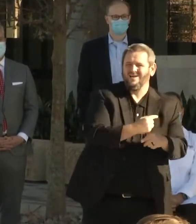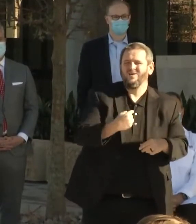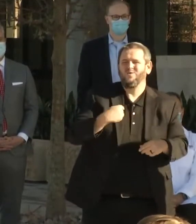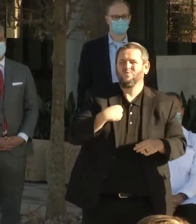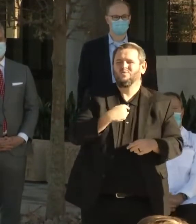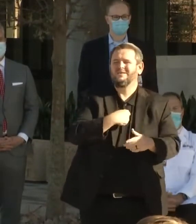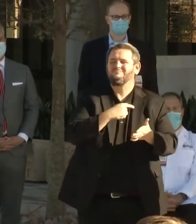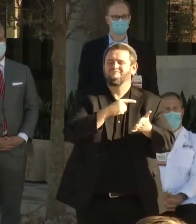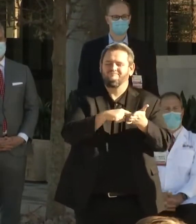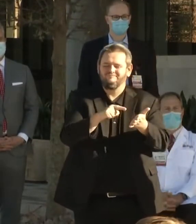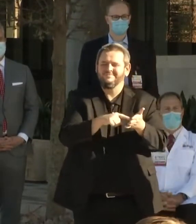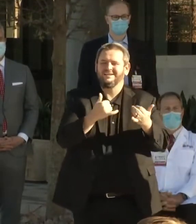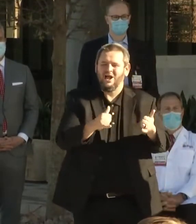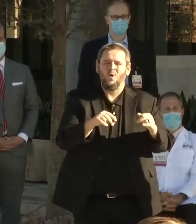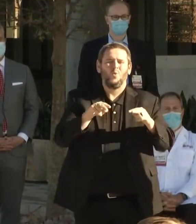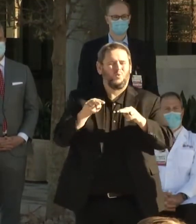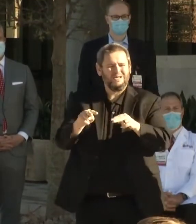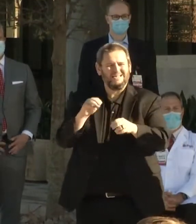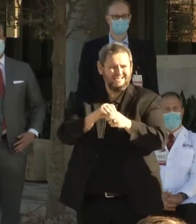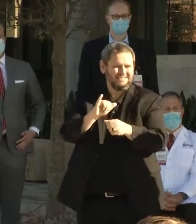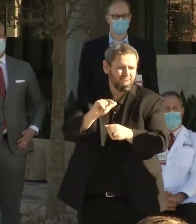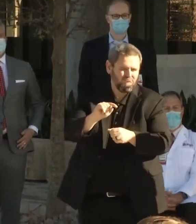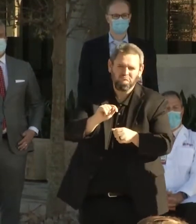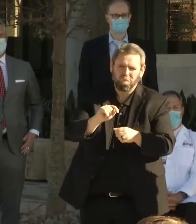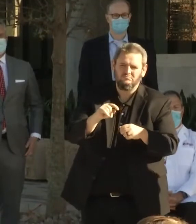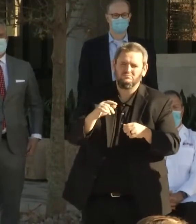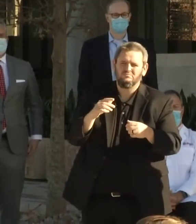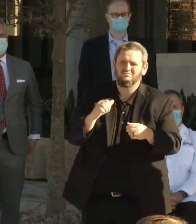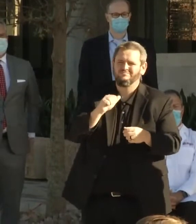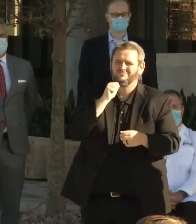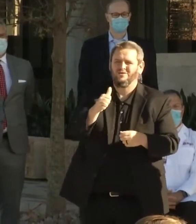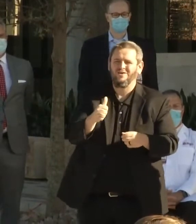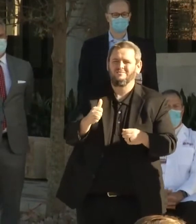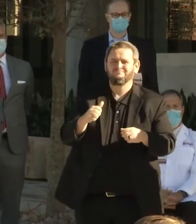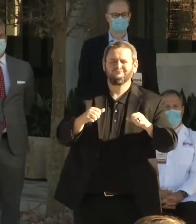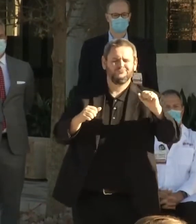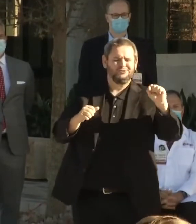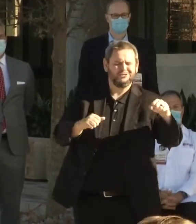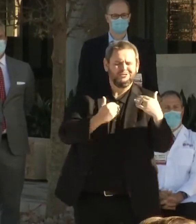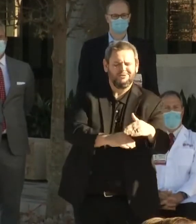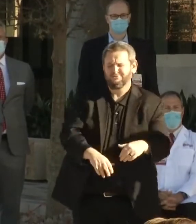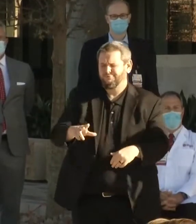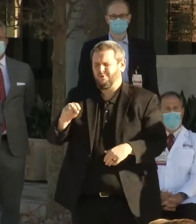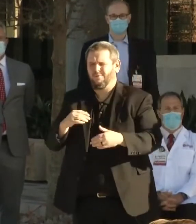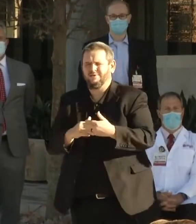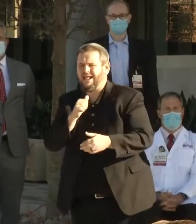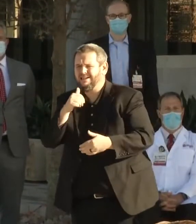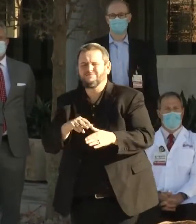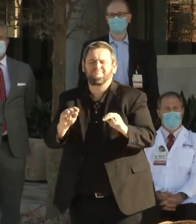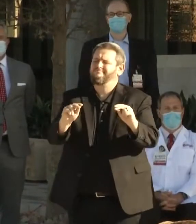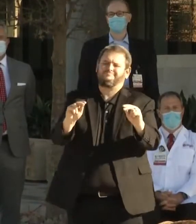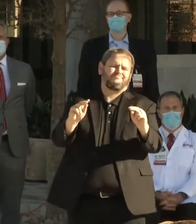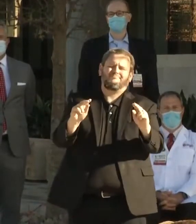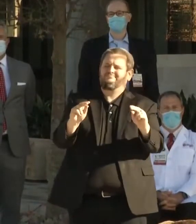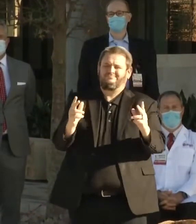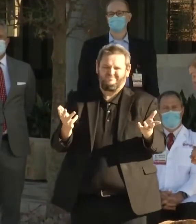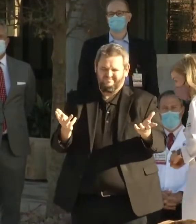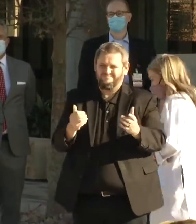a switch that you flip. You have to do the right thing for patients. Yes, sir.